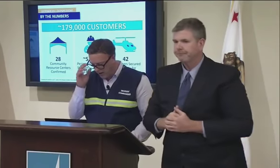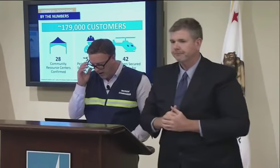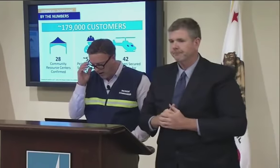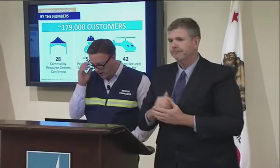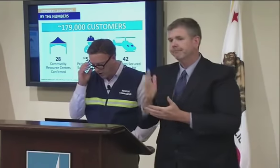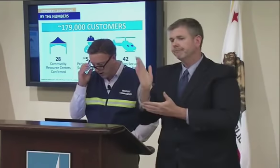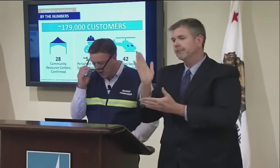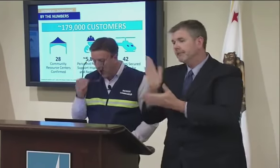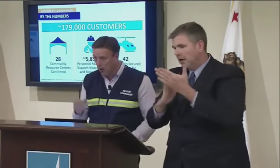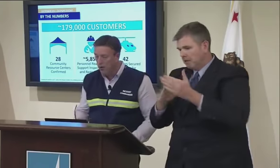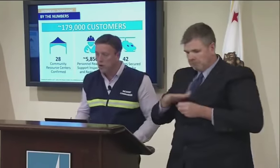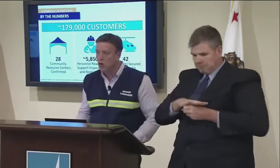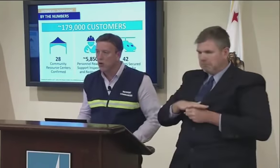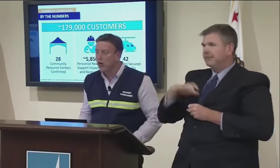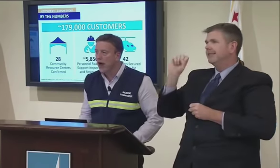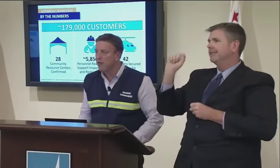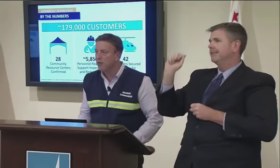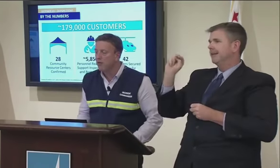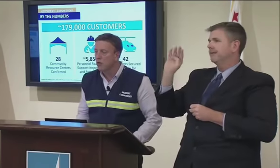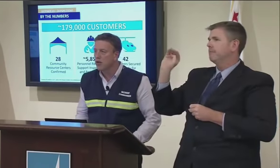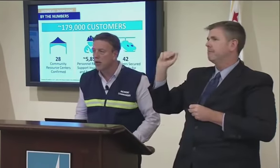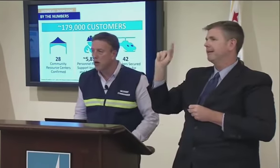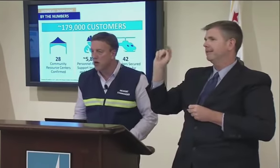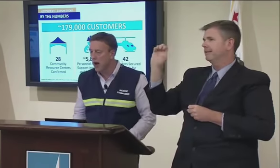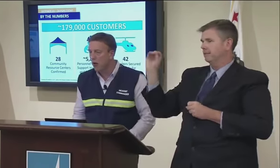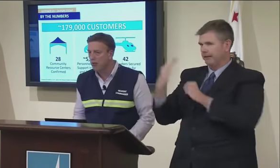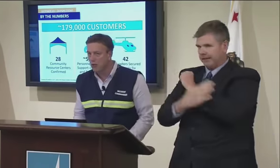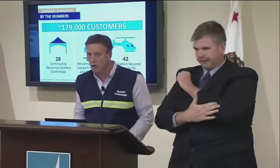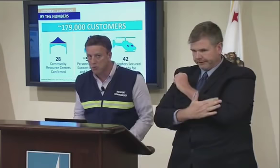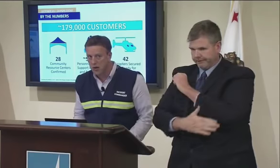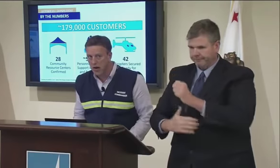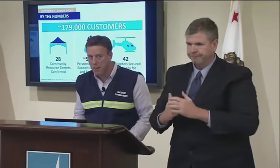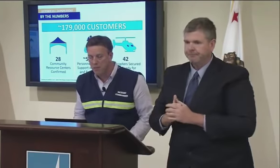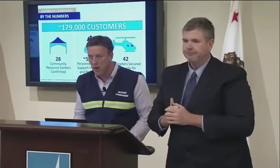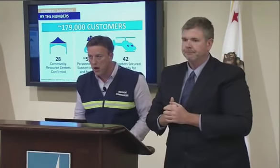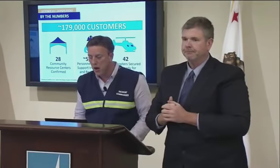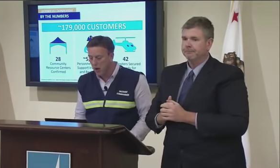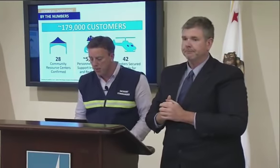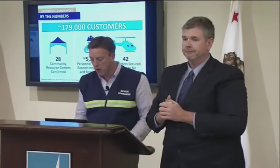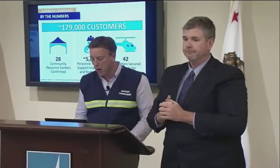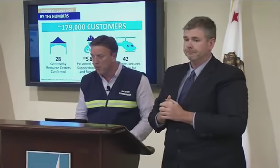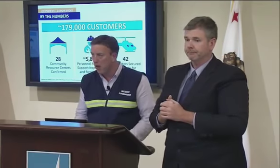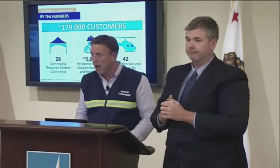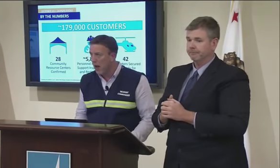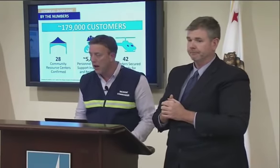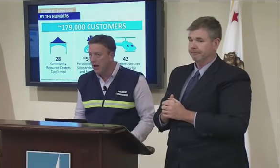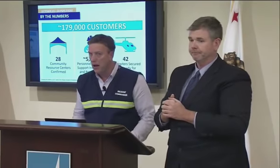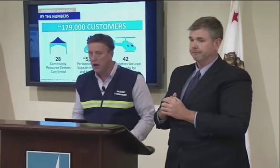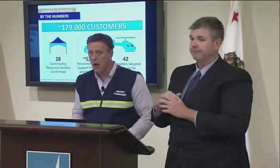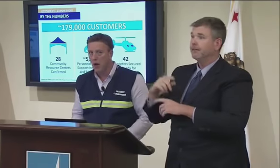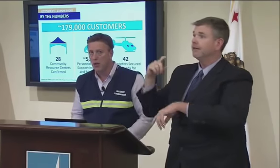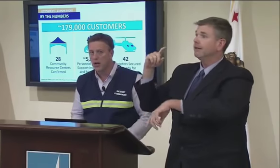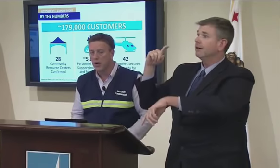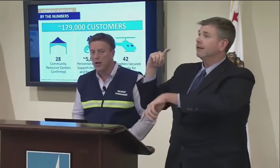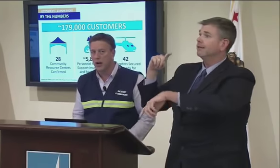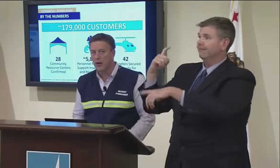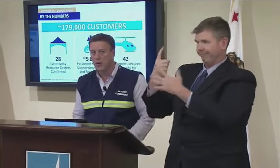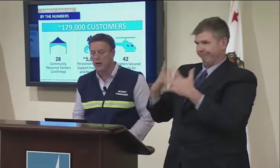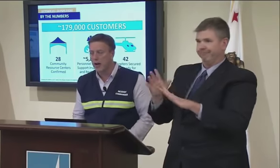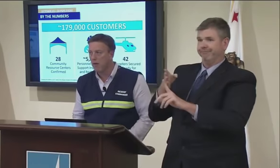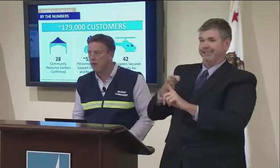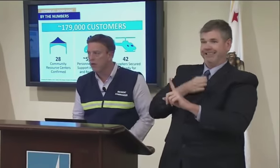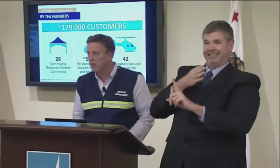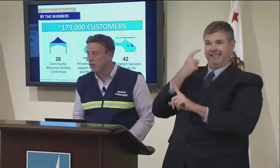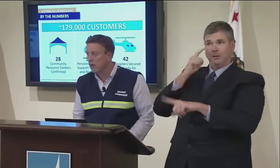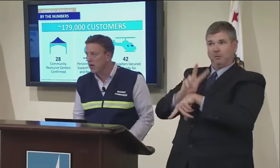We began our shutdown shortly after 1,400 hours, or 2 p.m., per our plan. We needed